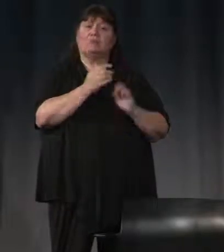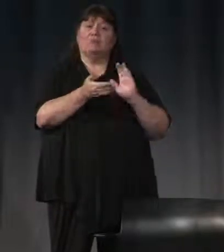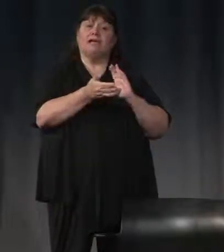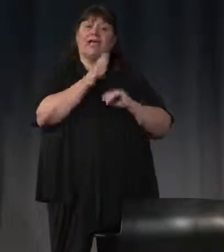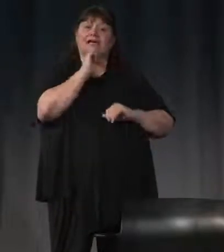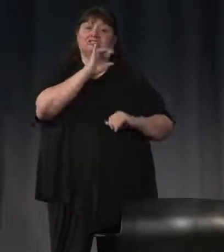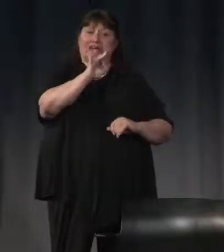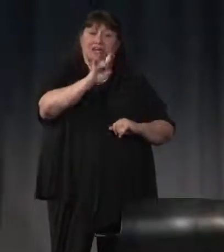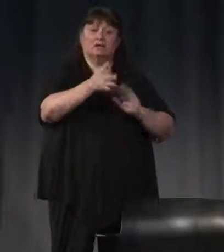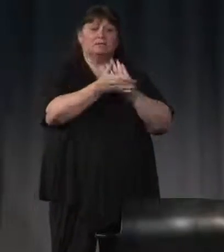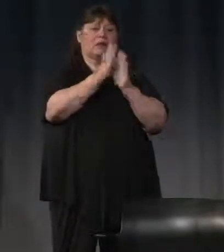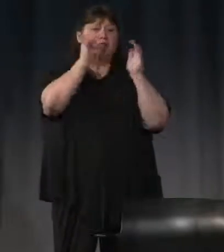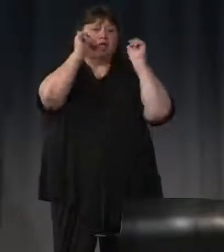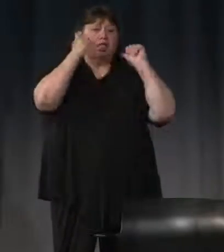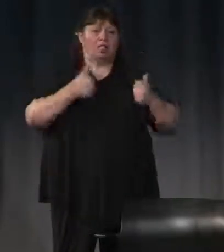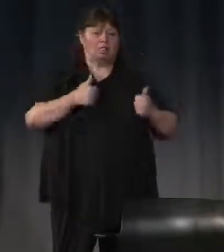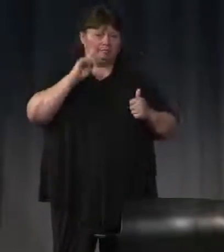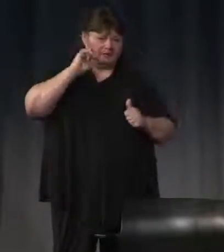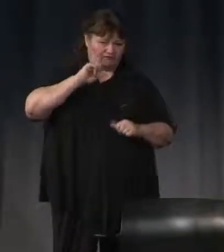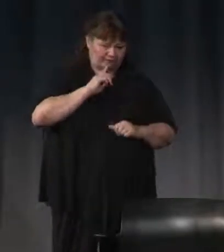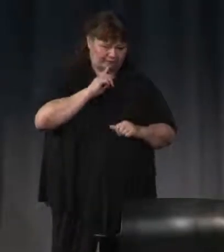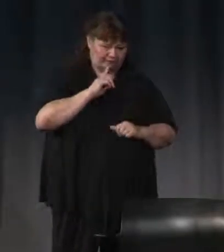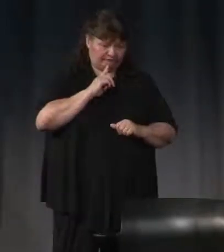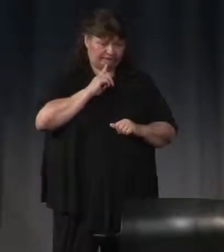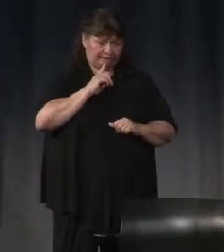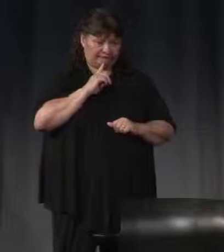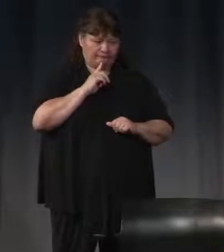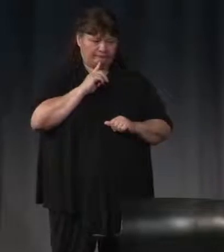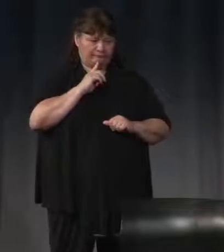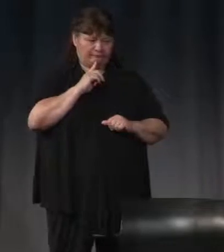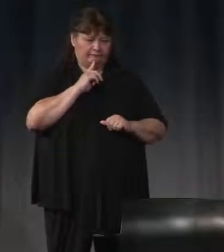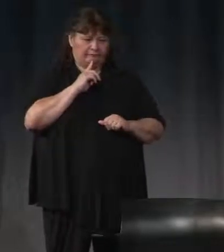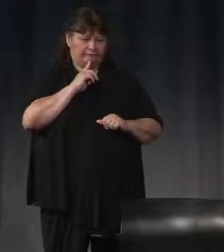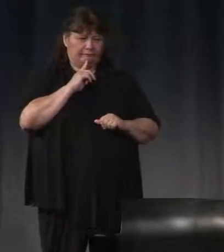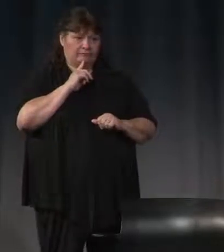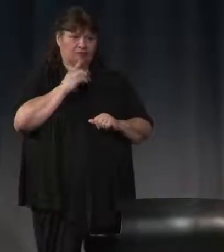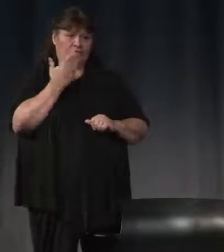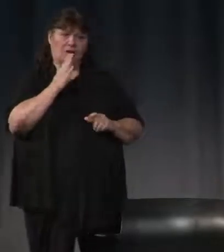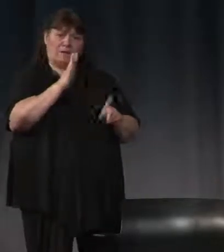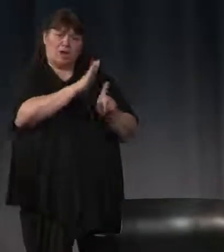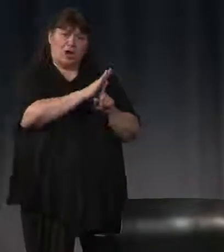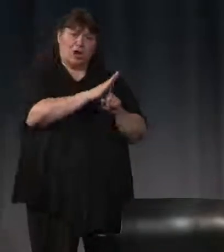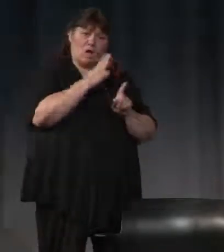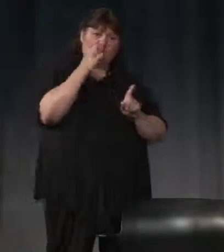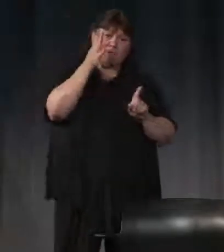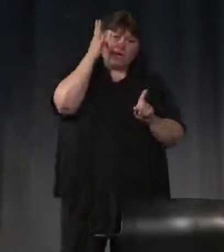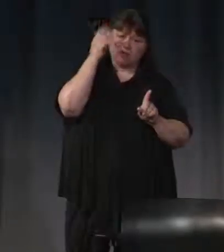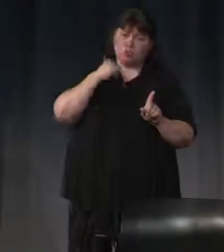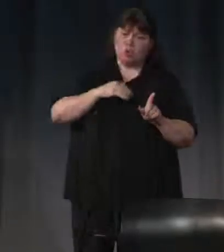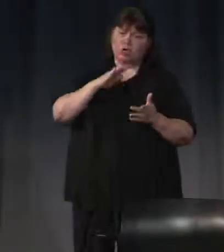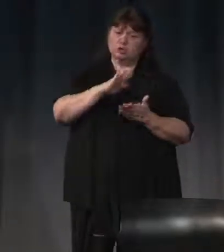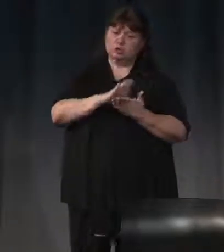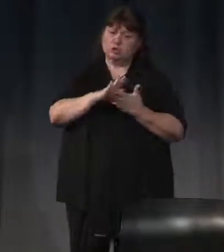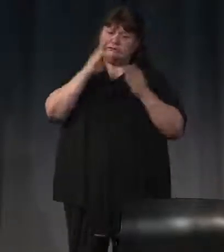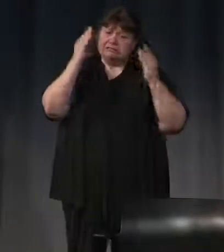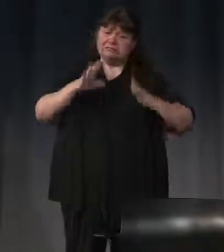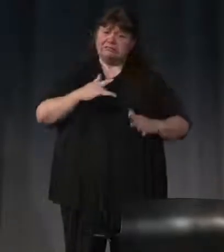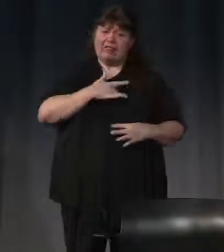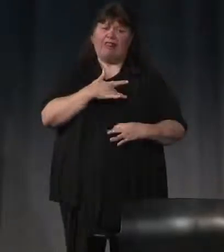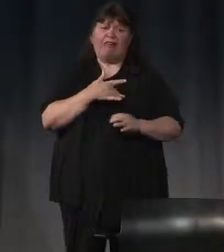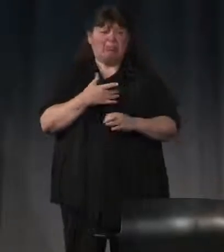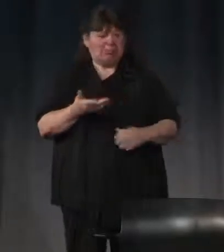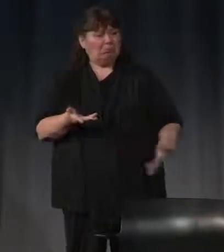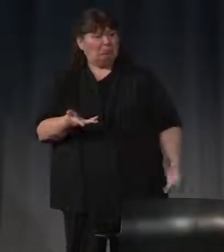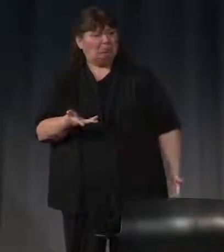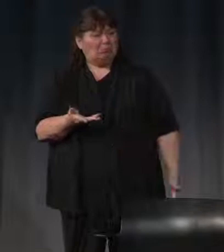was 8, and probably her parents or her school teachers felt that she had